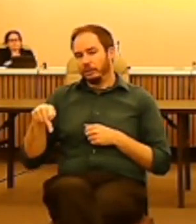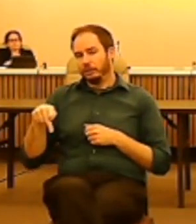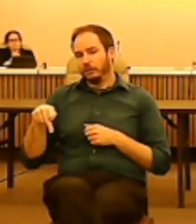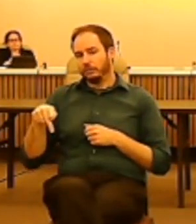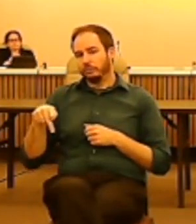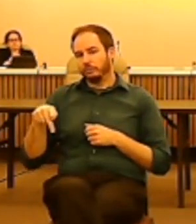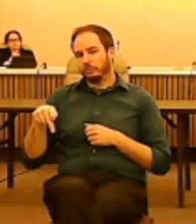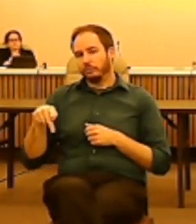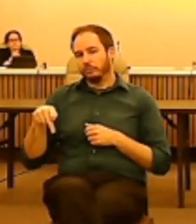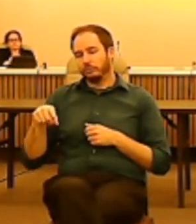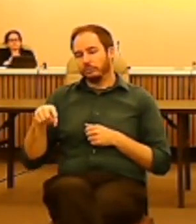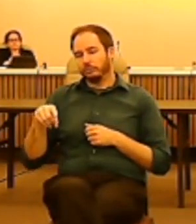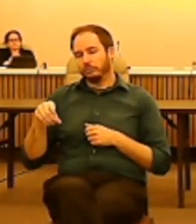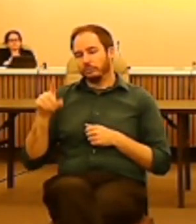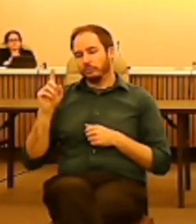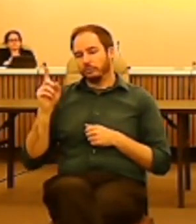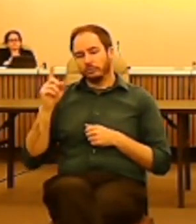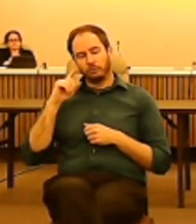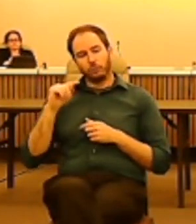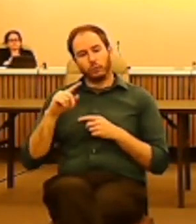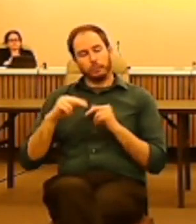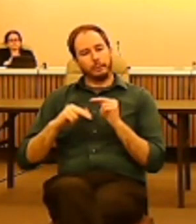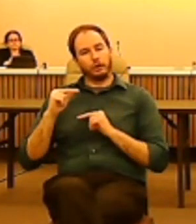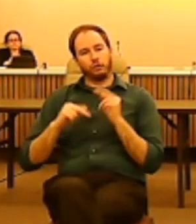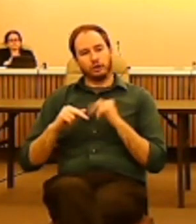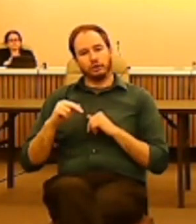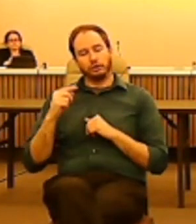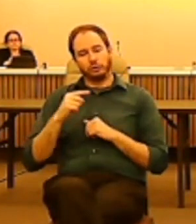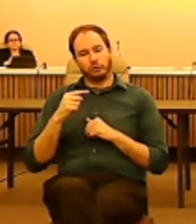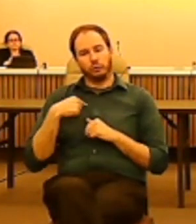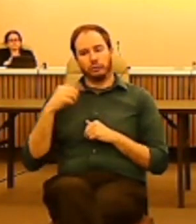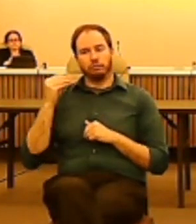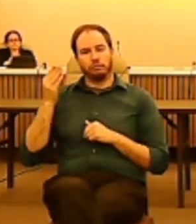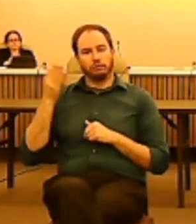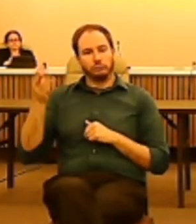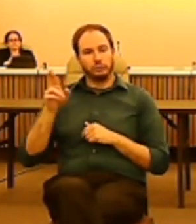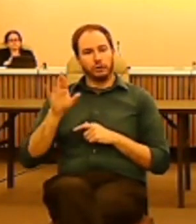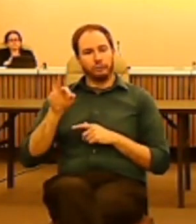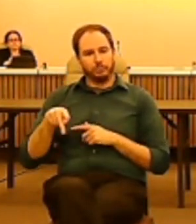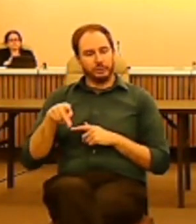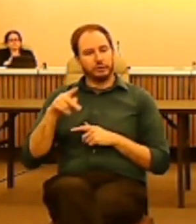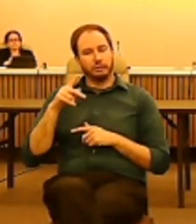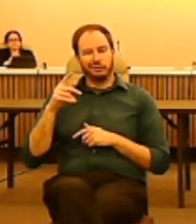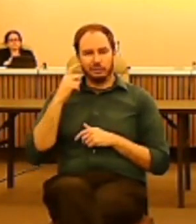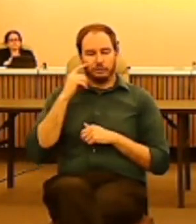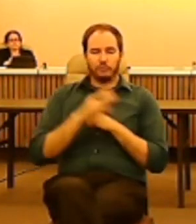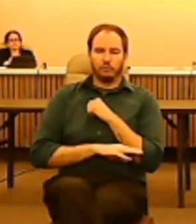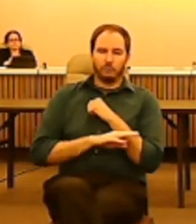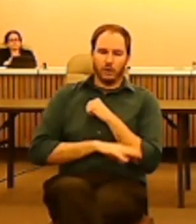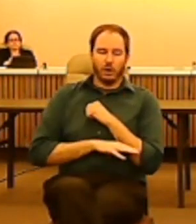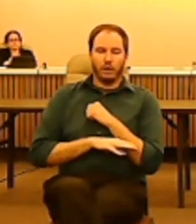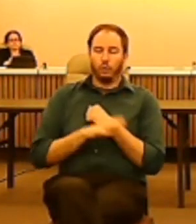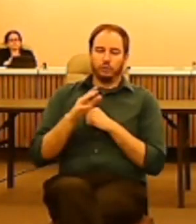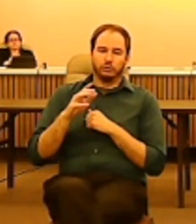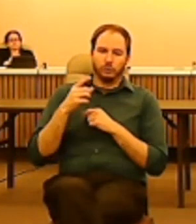for the construction. We'd put the RFP out in the late fall